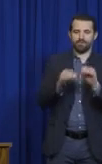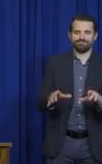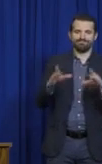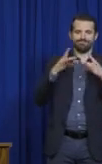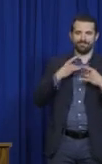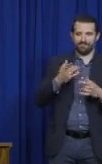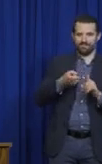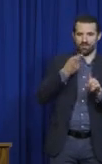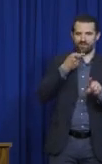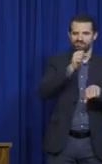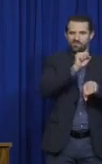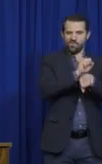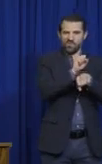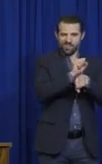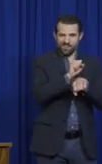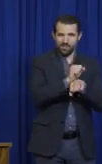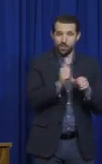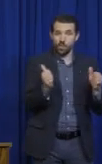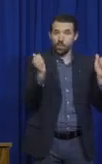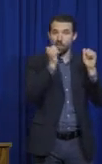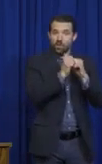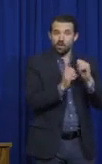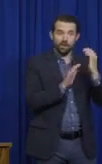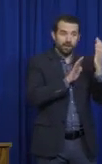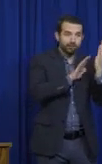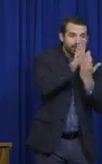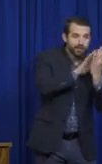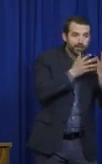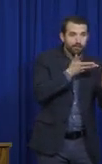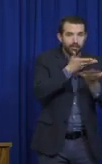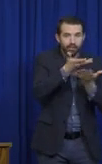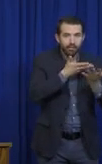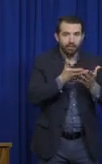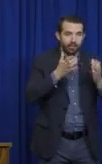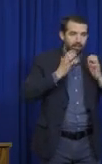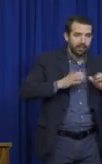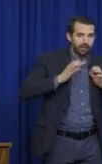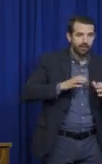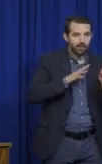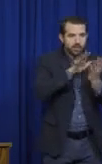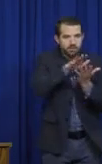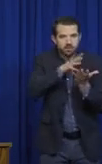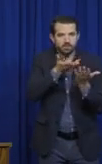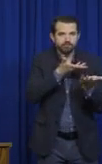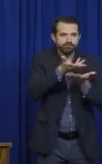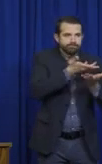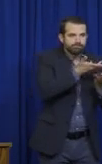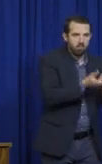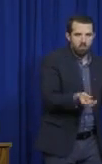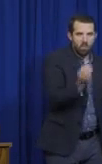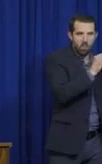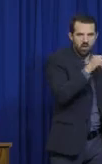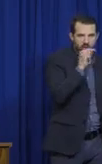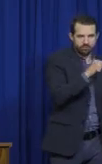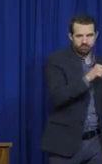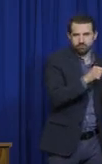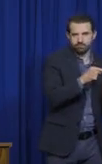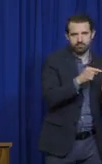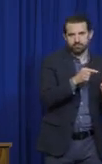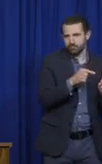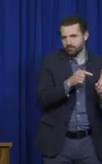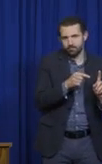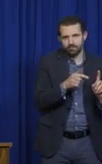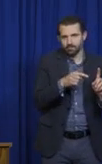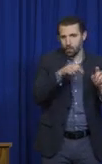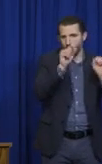is consumer-facing, frontward-facing, that puts them in that direct path in a way that non-minorities may